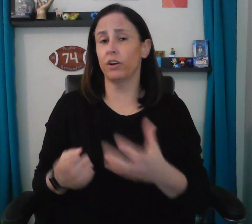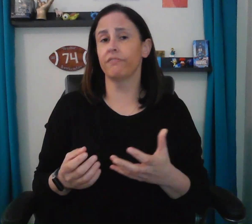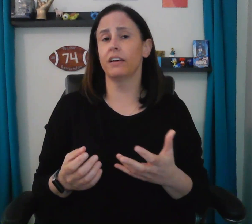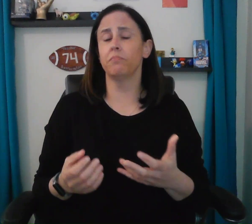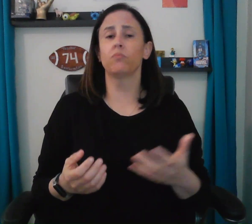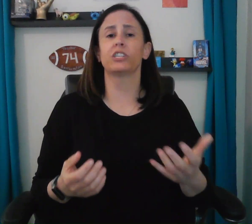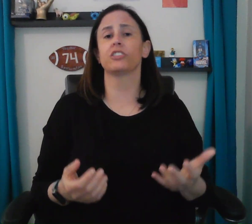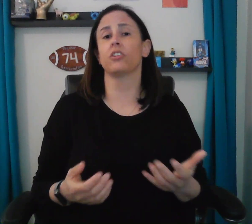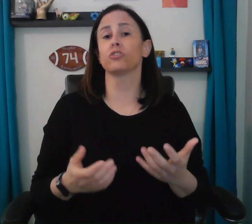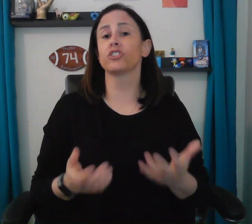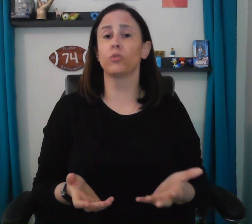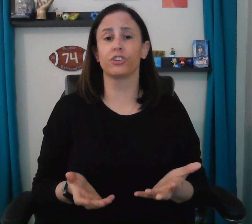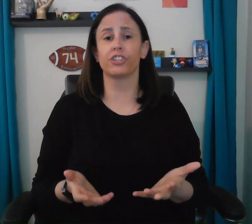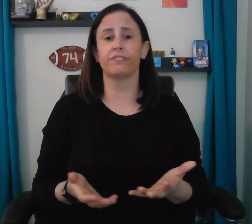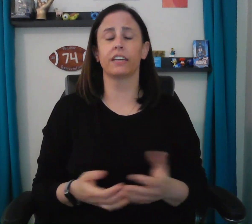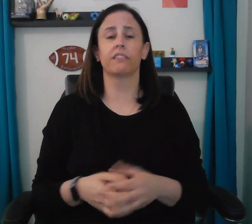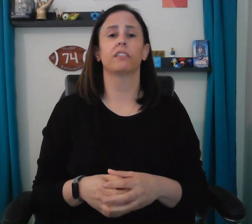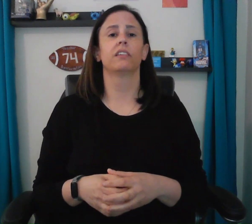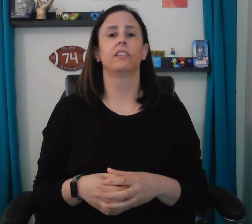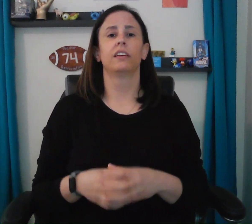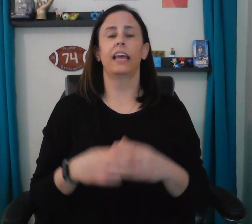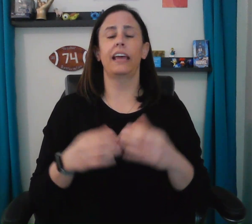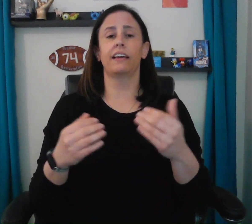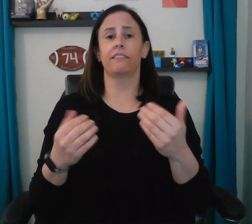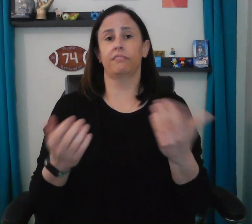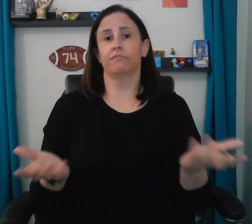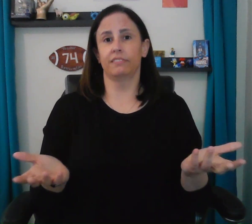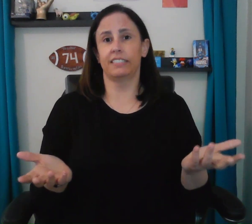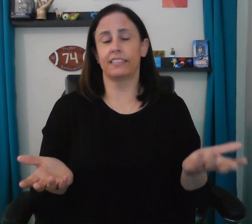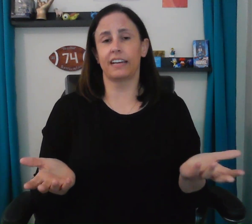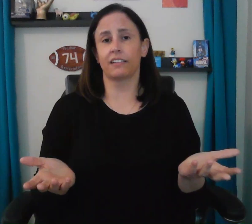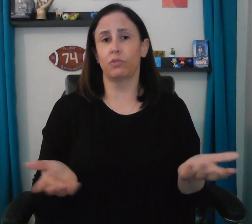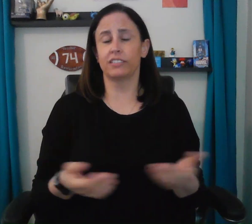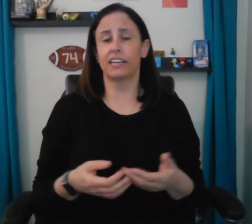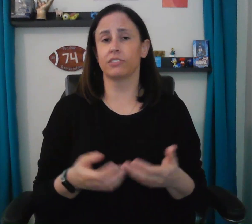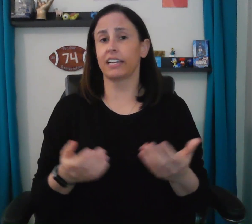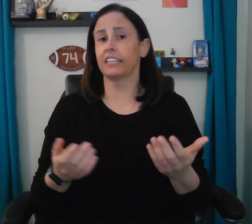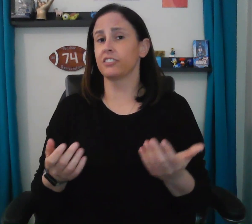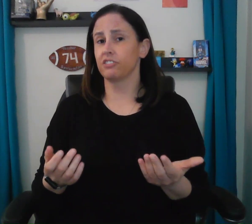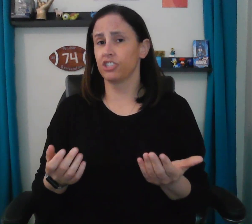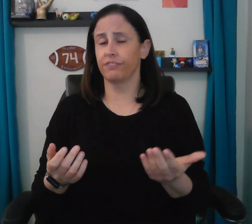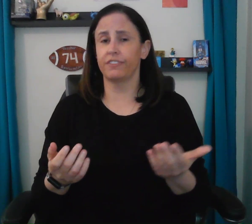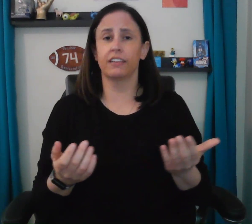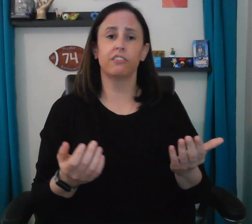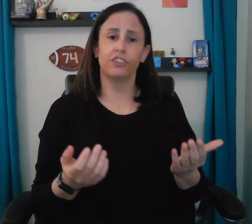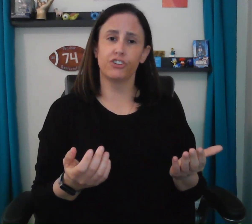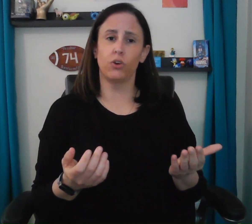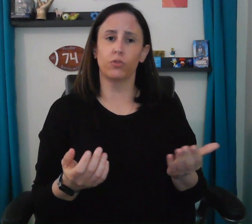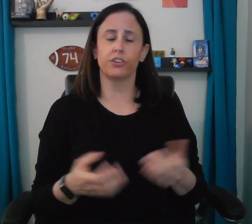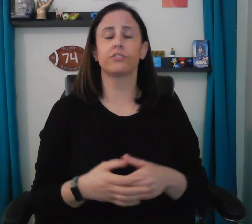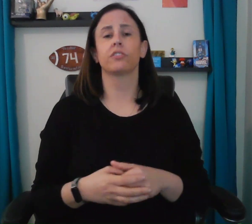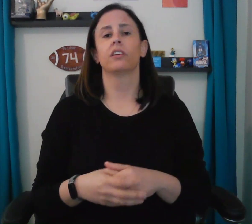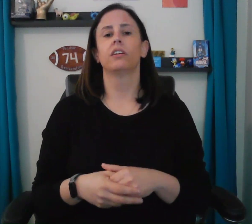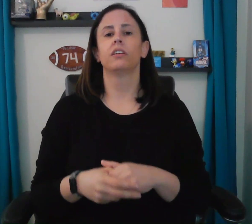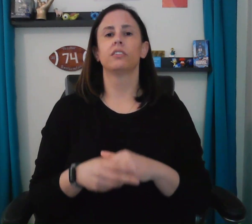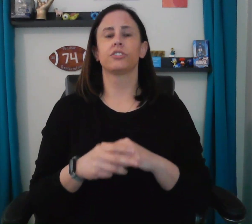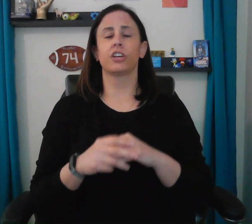of them, which is called shoulder shifting. And it's exactly what it sounds like. It's shifting your shoulders. So